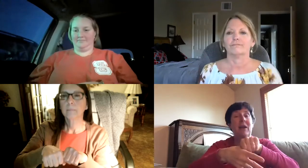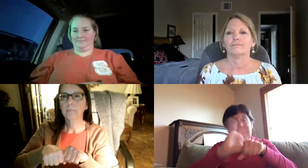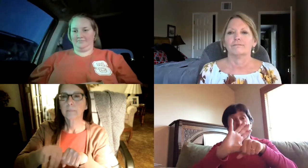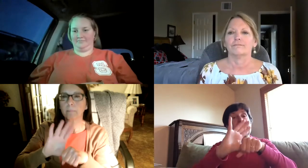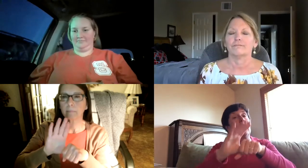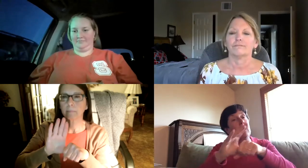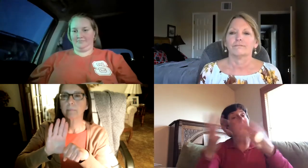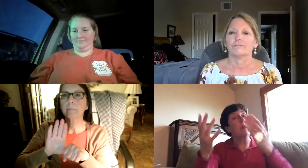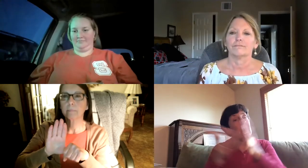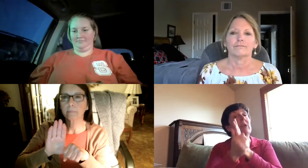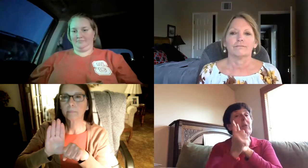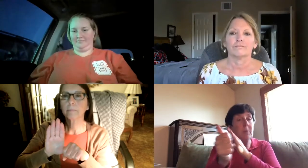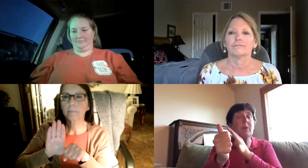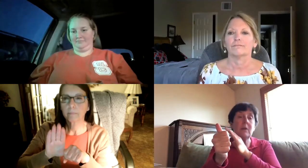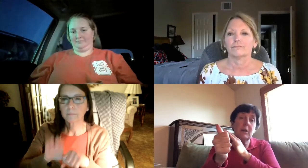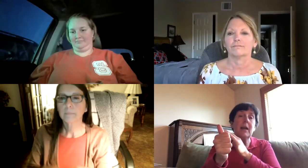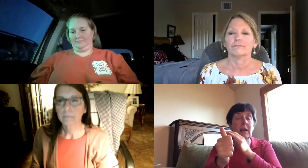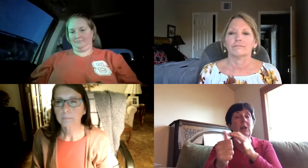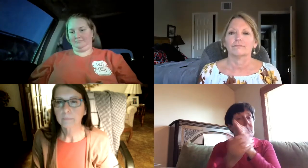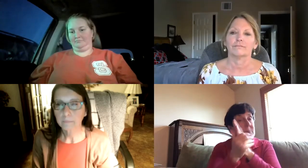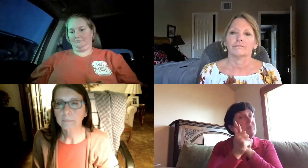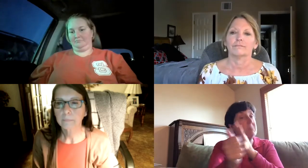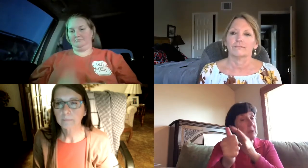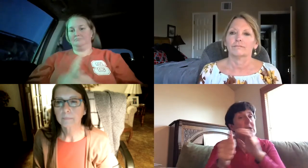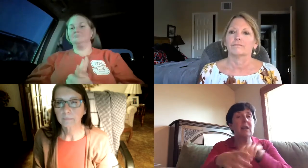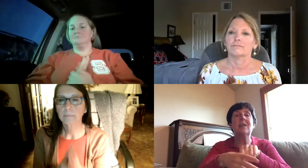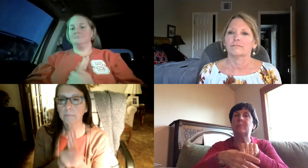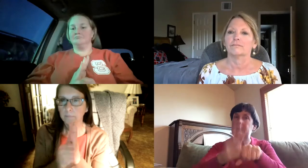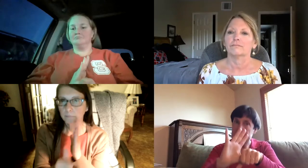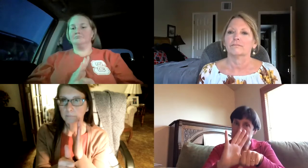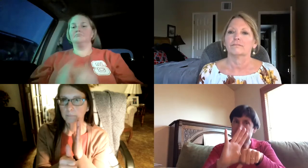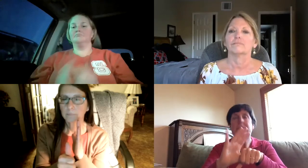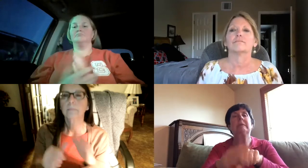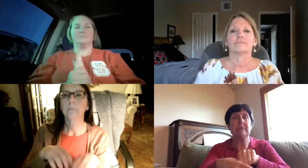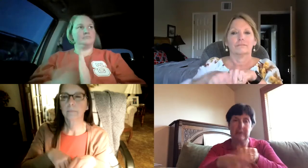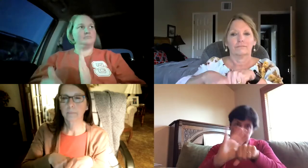talk about things that we were, pretty good at, pretty skilled and pretty,